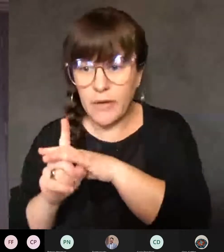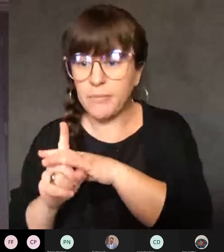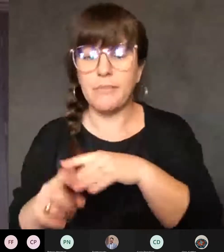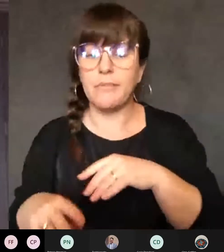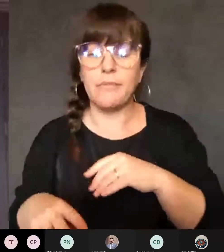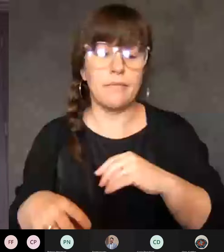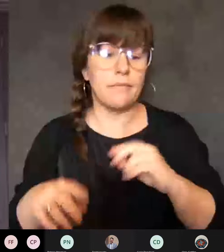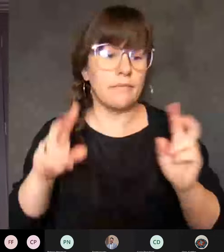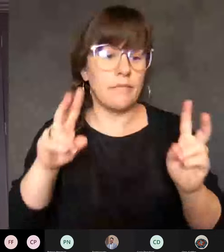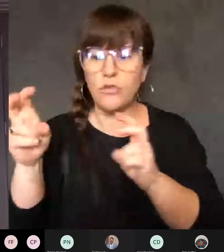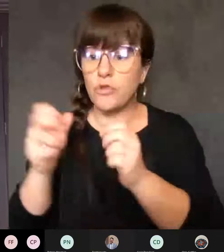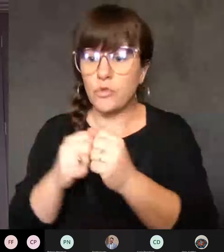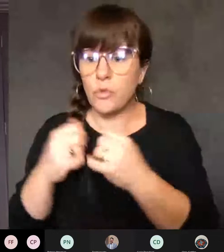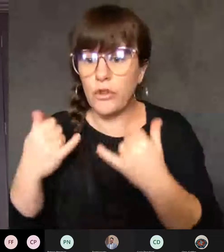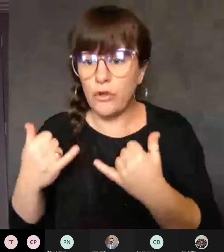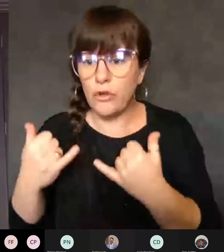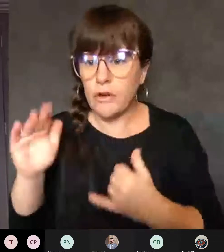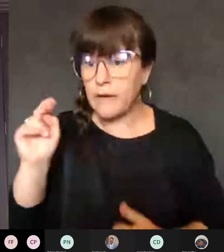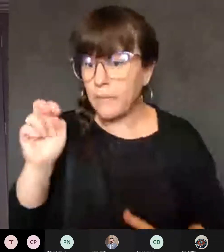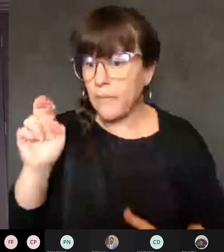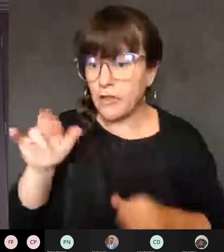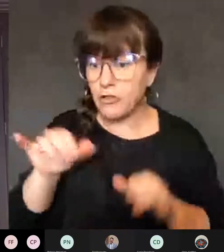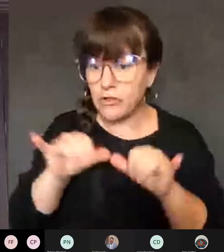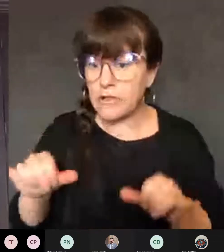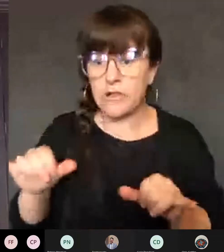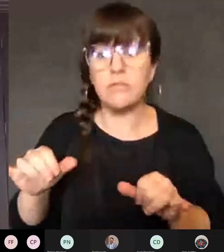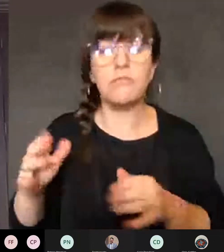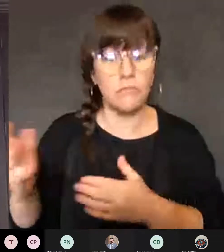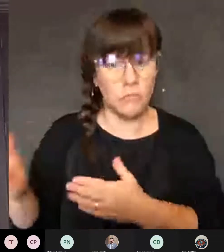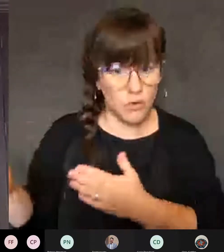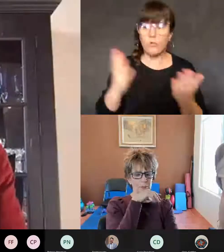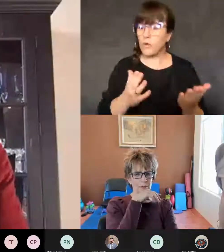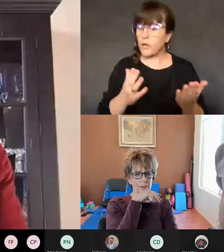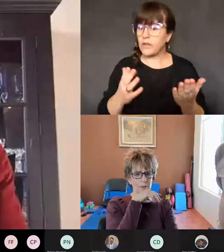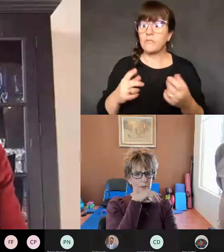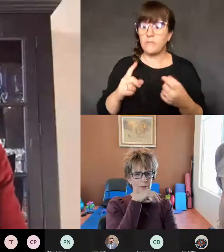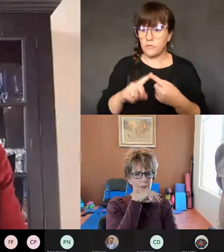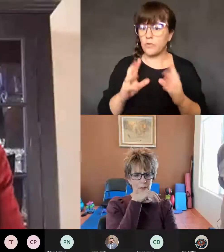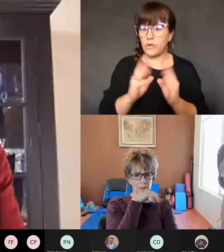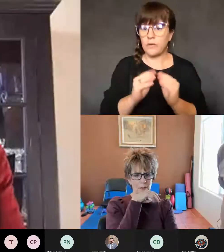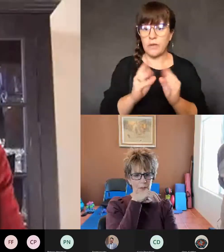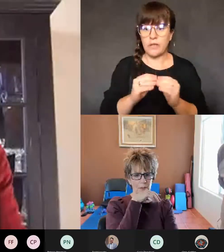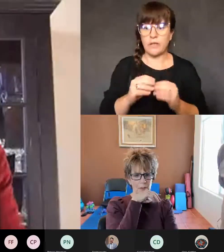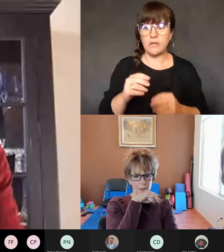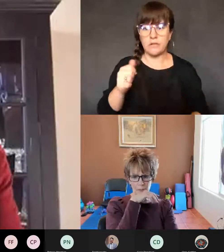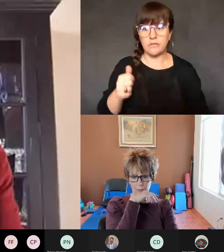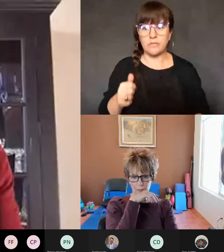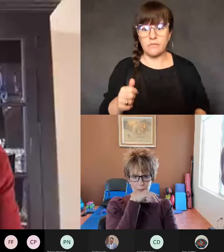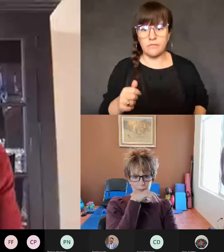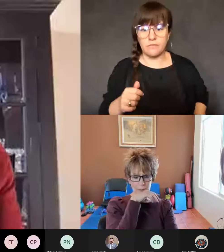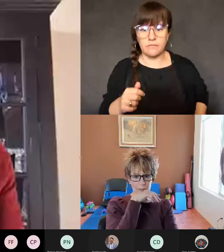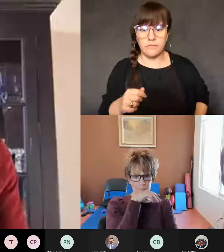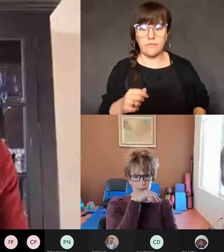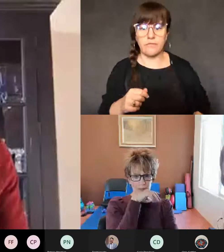with our current system, bring those forward. Bring those forward because it's now I'm talking about that.